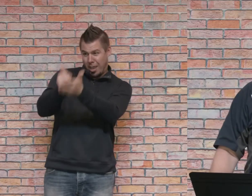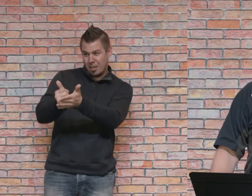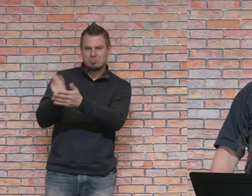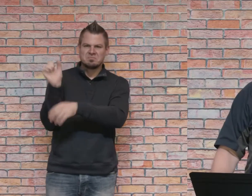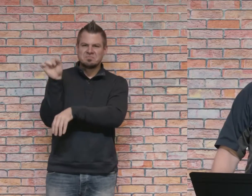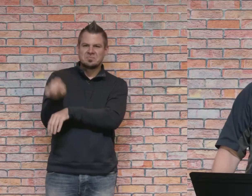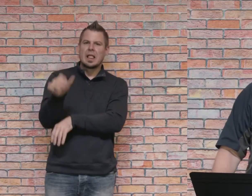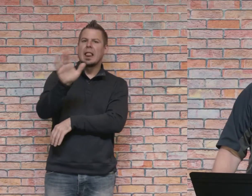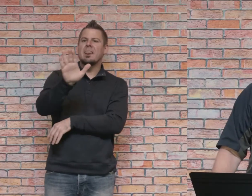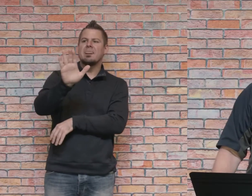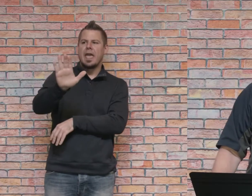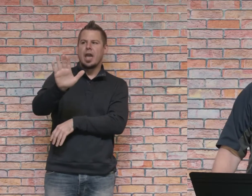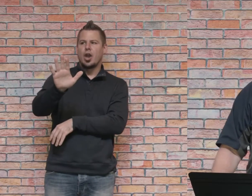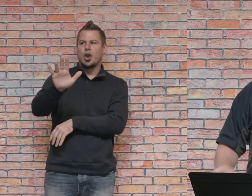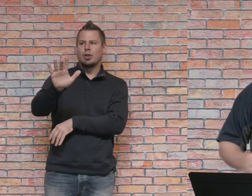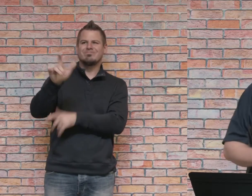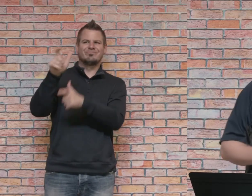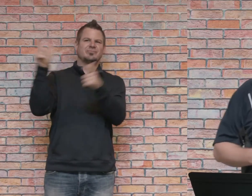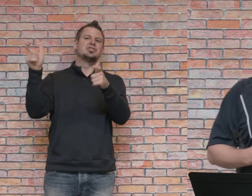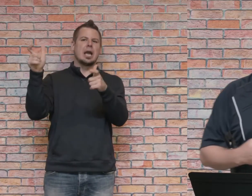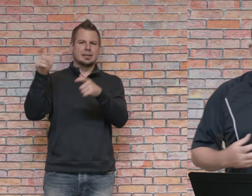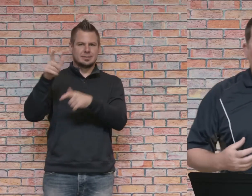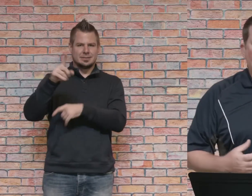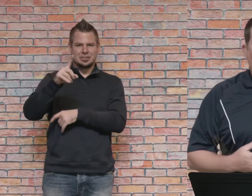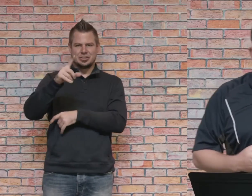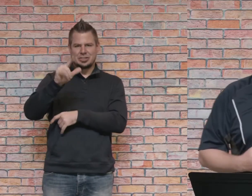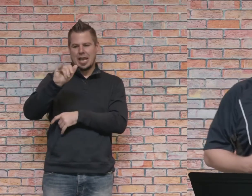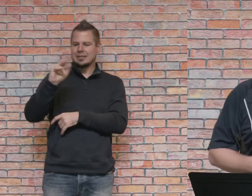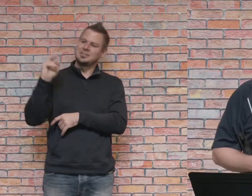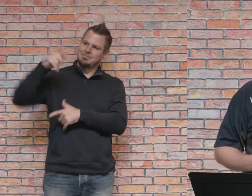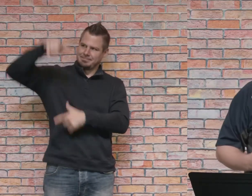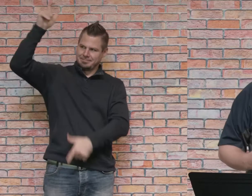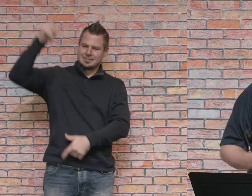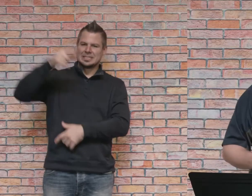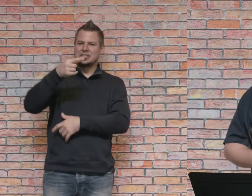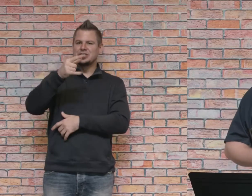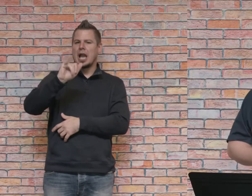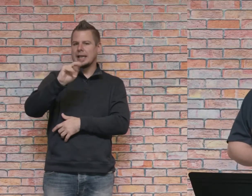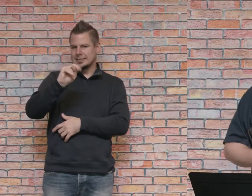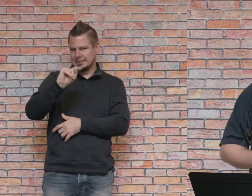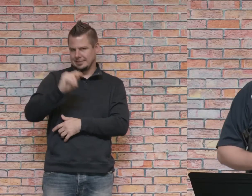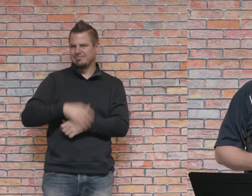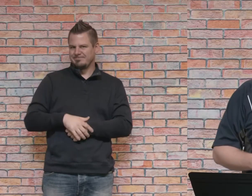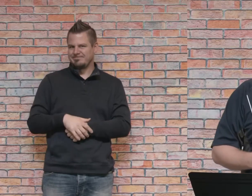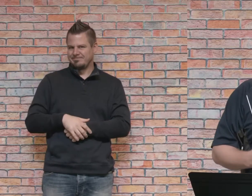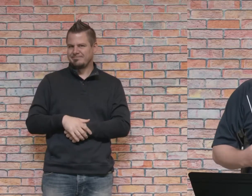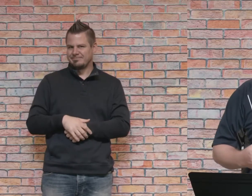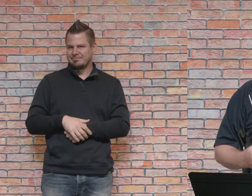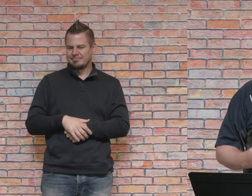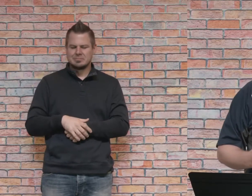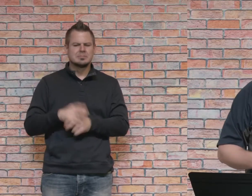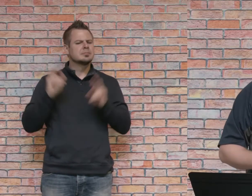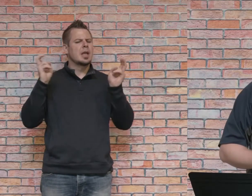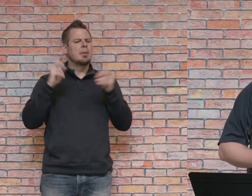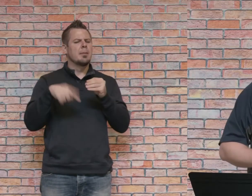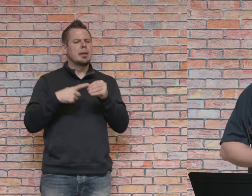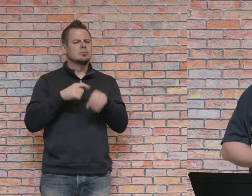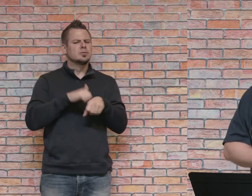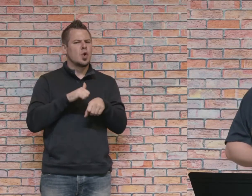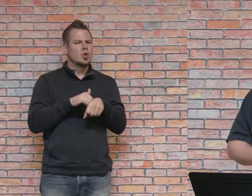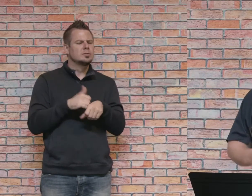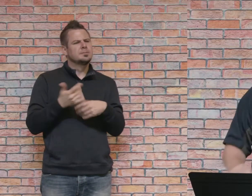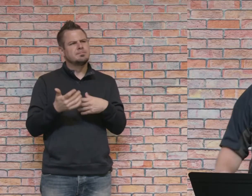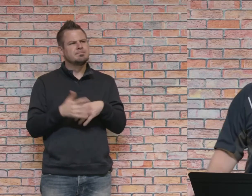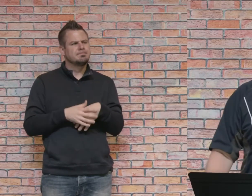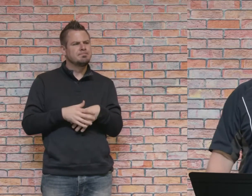their giant. And we've been on this topic of stones, and you know, there's maybe times in your